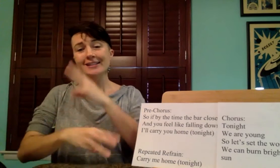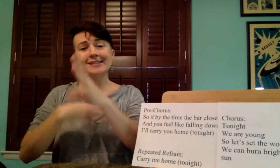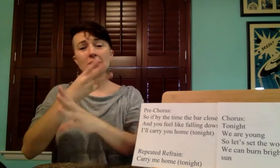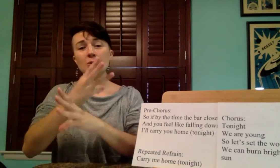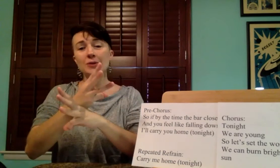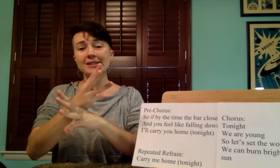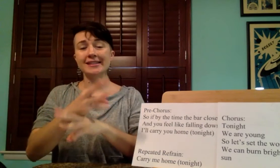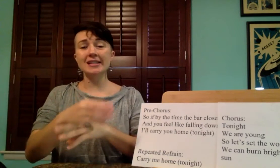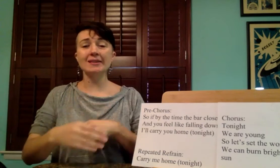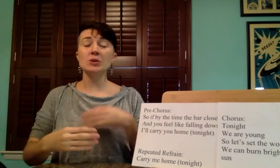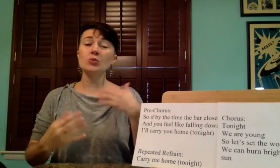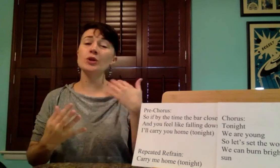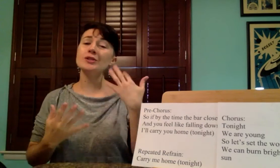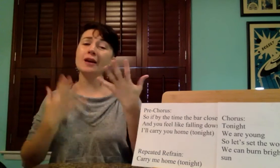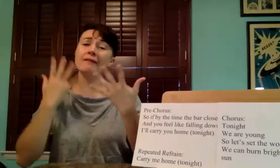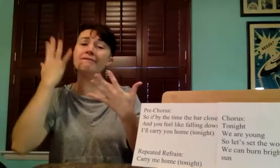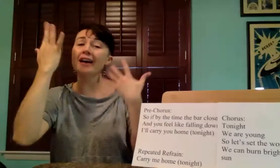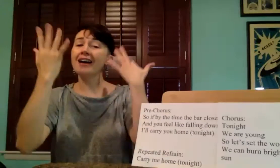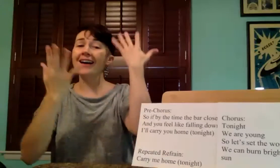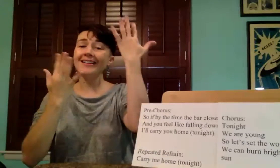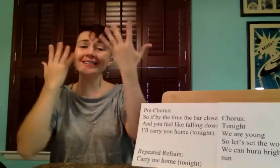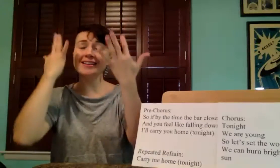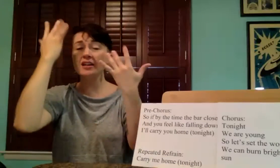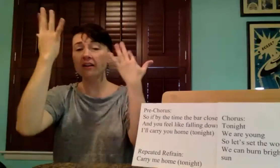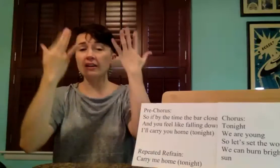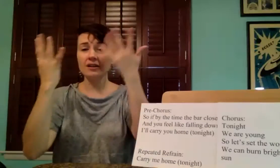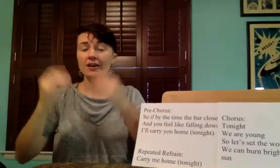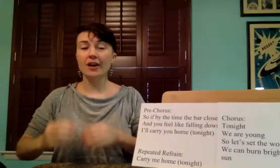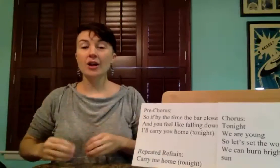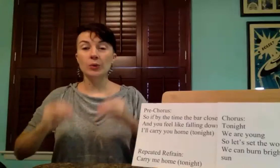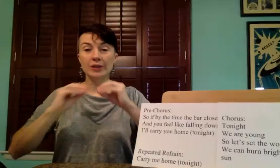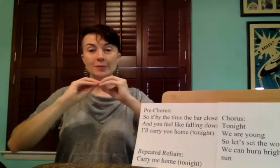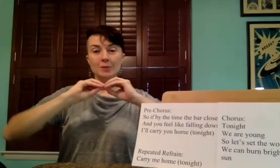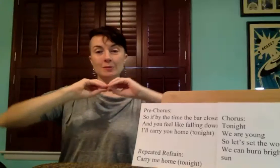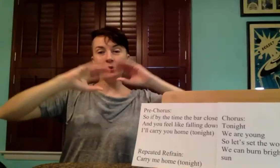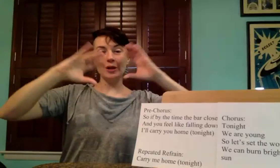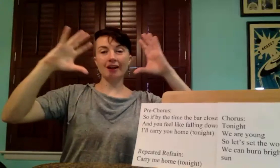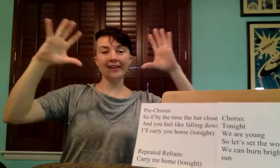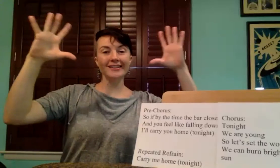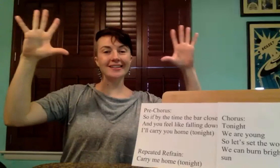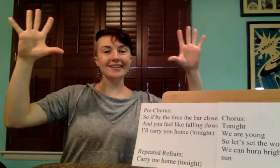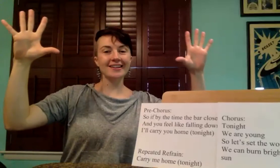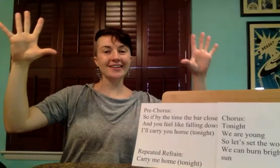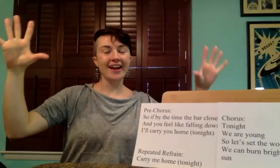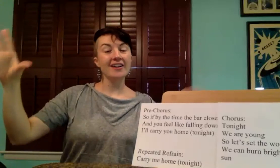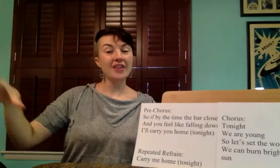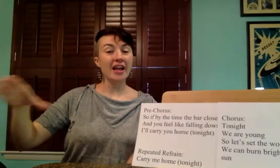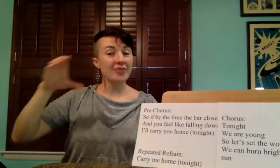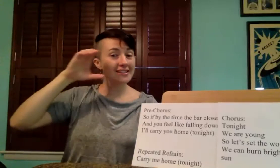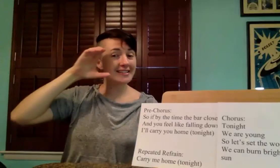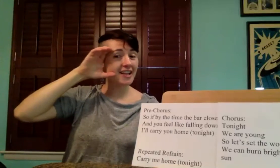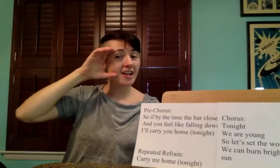so I set the world on fire. We can burn brighter than the